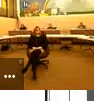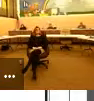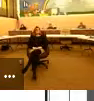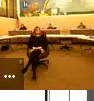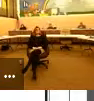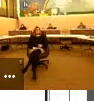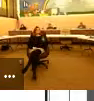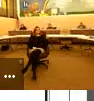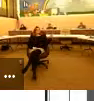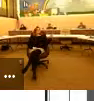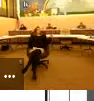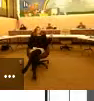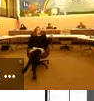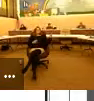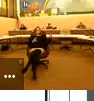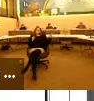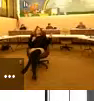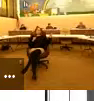So will we, if,